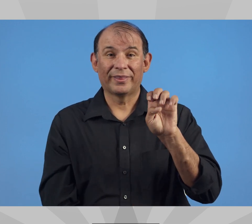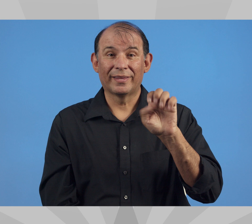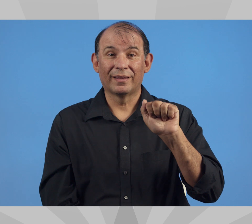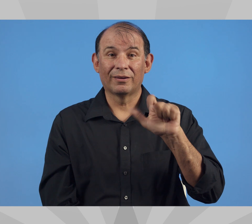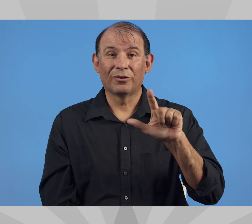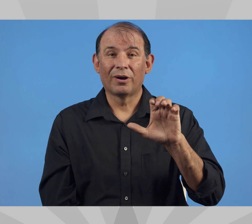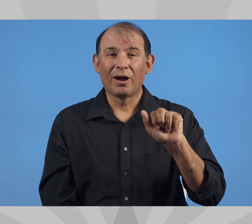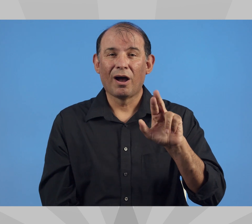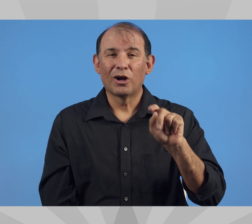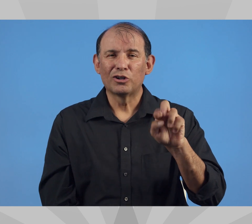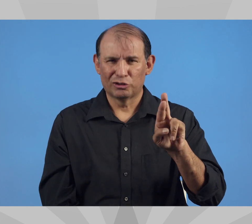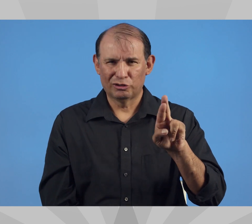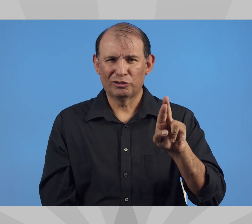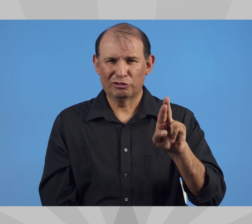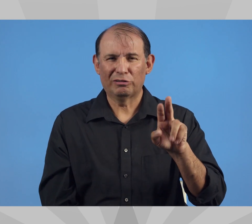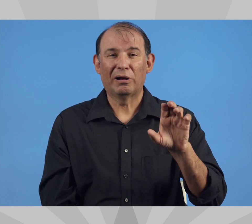Statement.